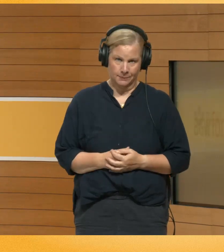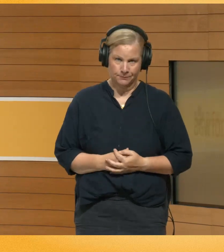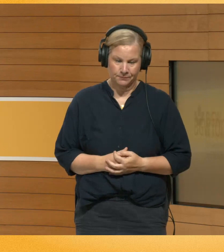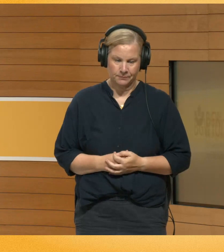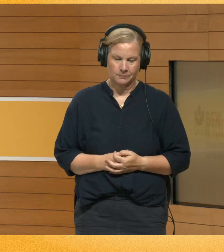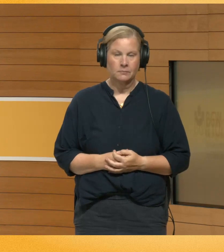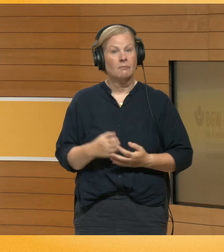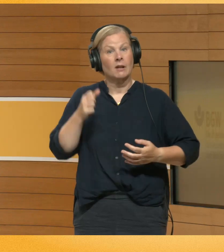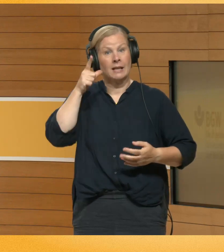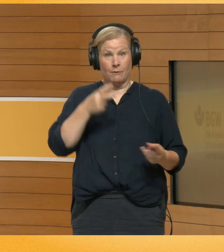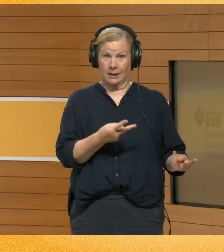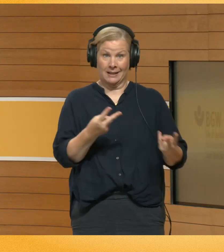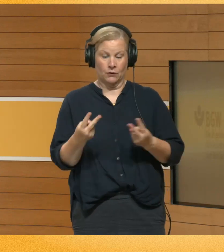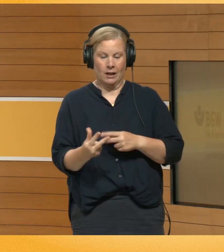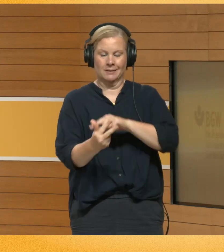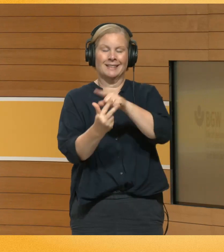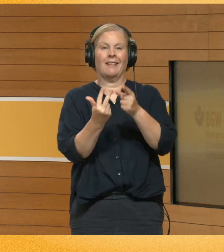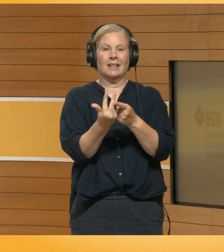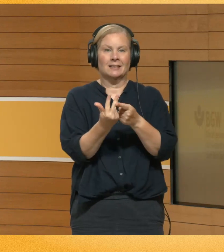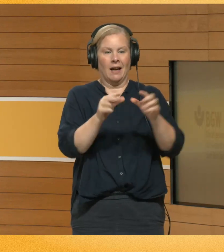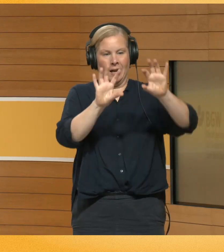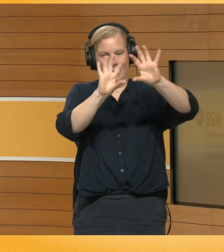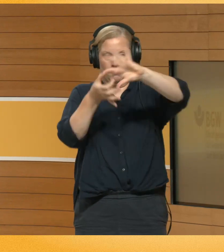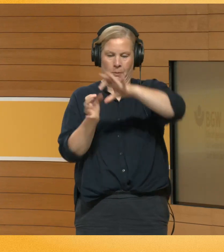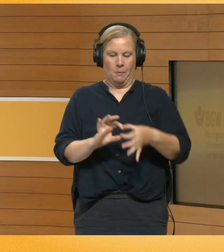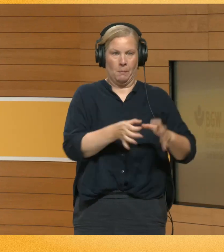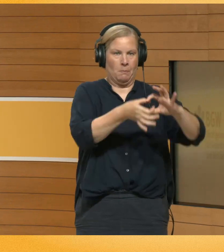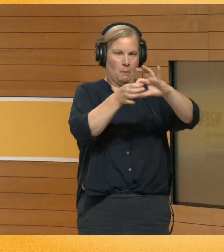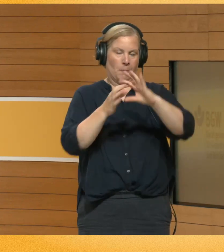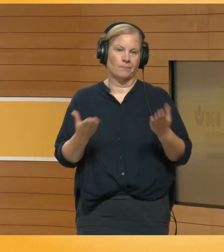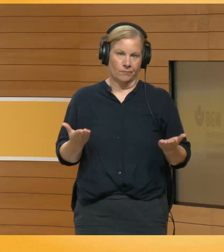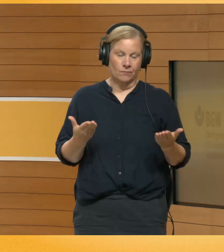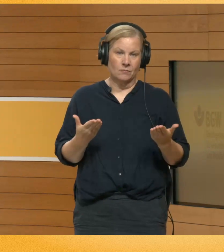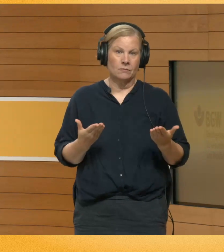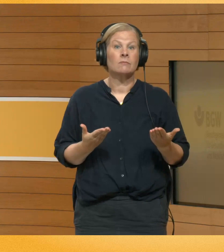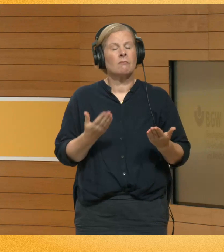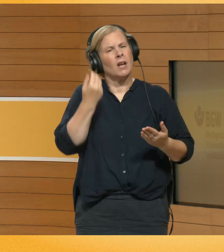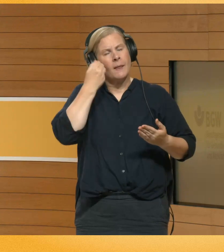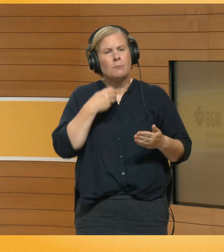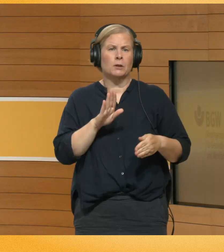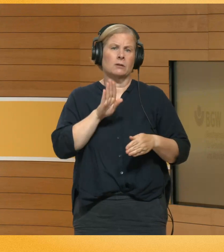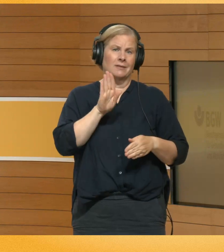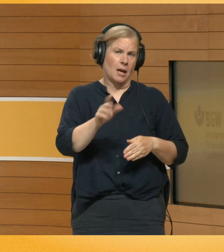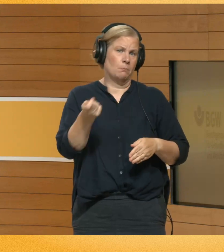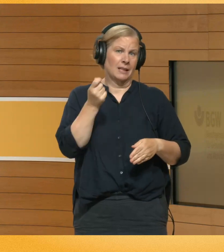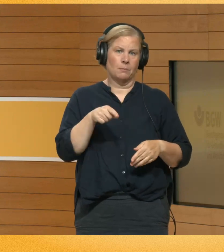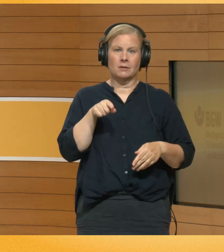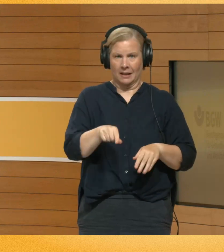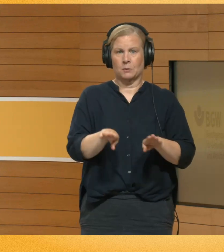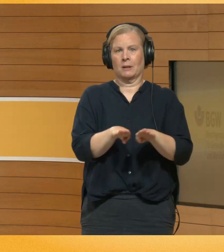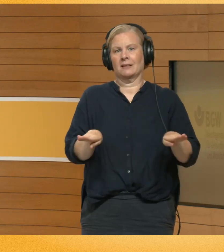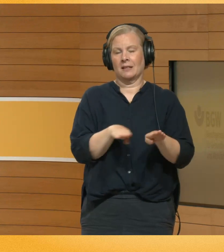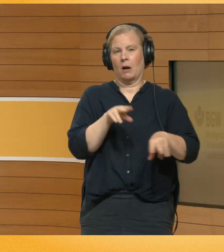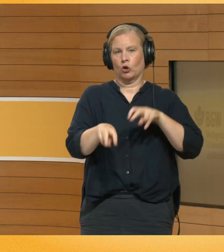positive cooperation. The clever transfer unites three elements to form a whole. So make use of this principle for